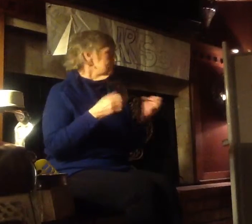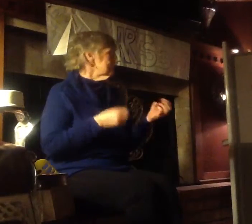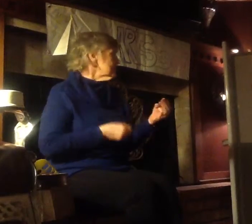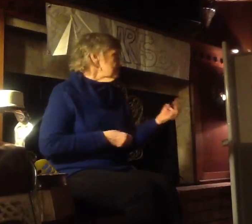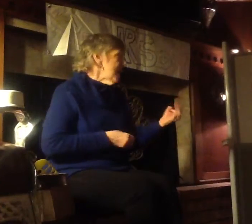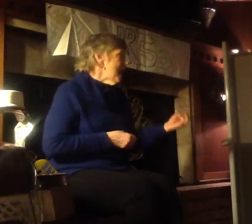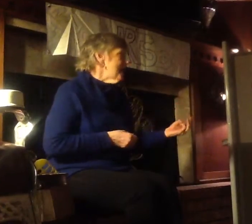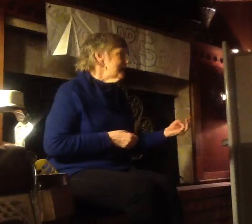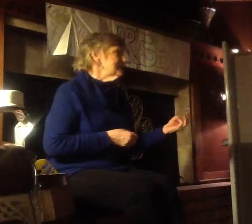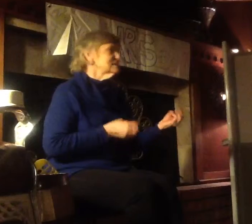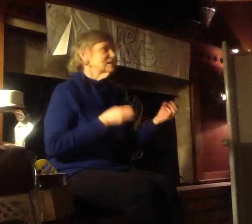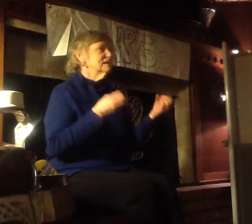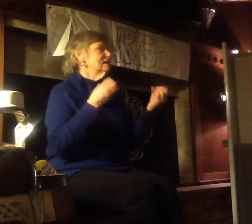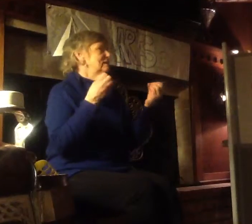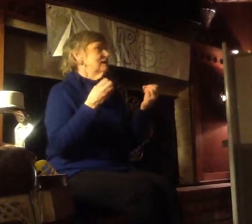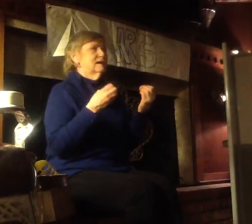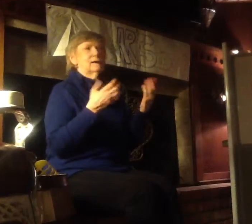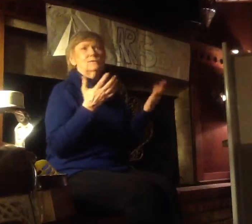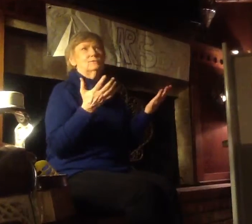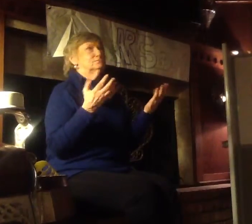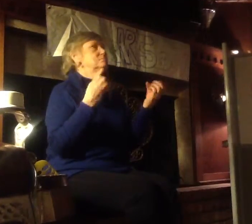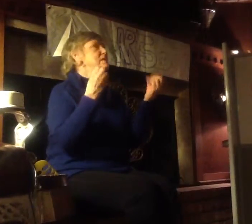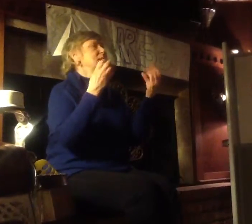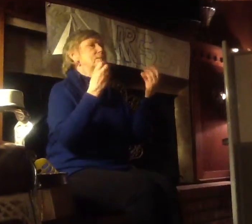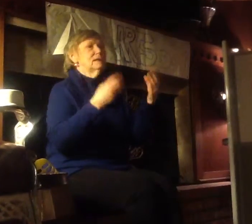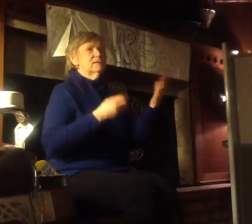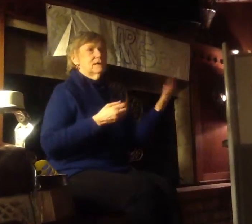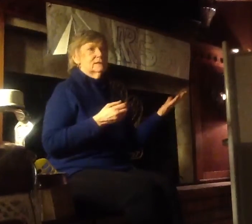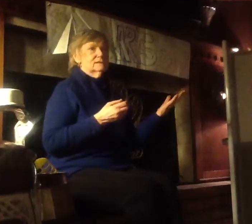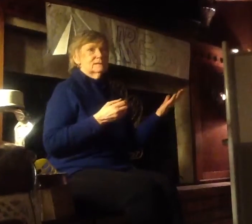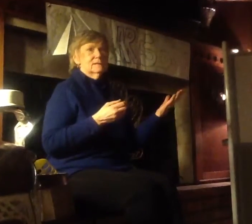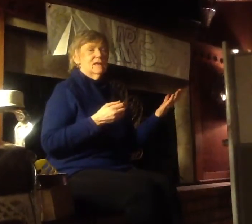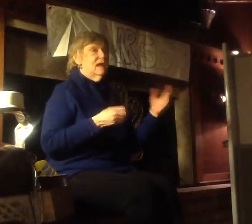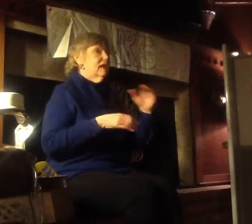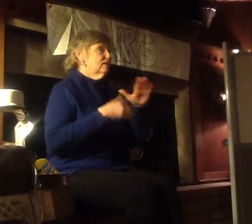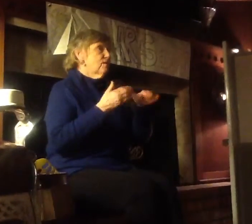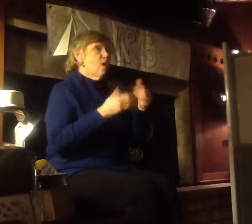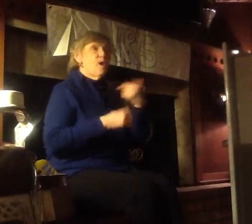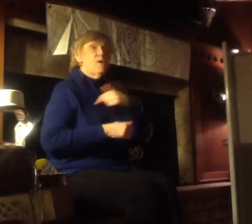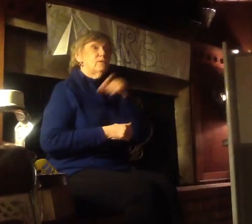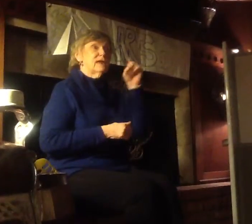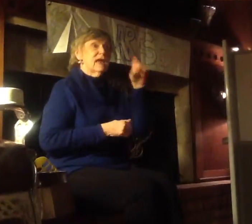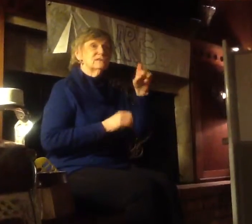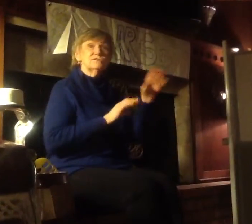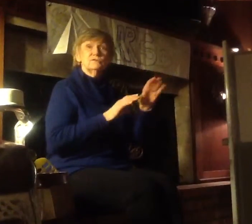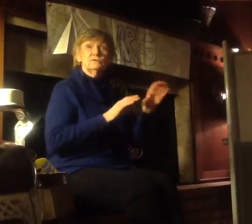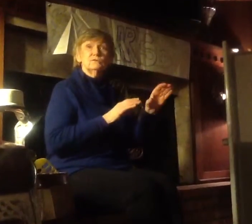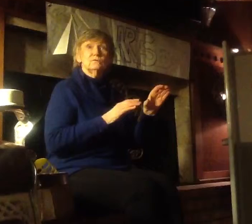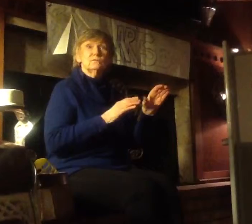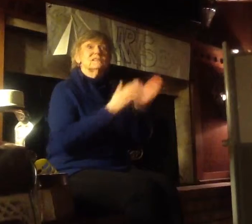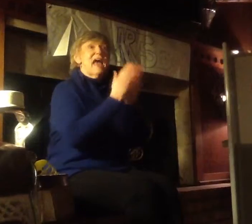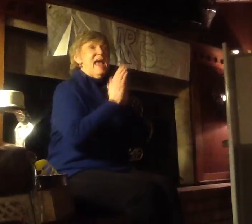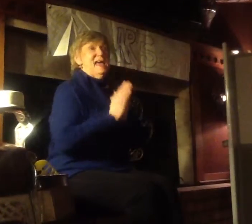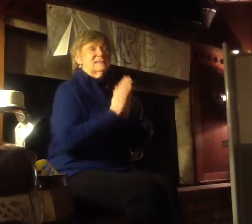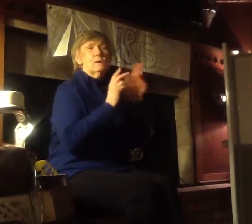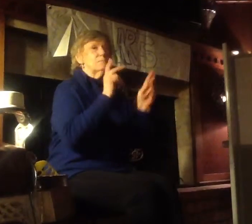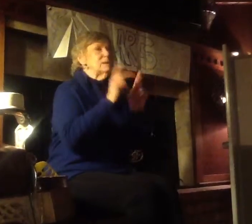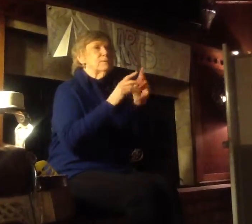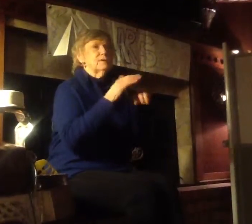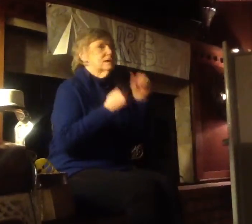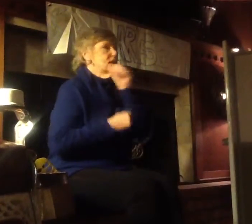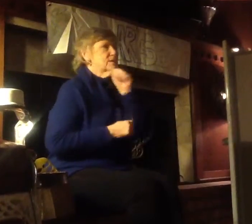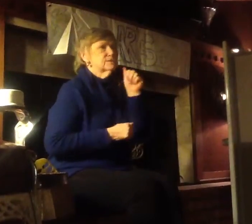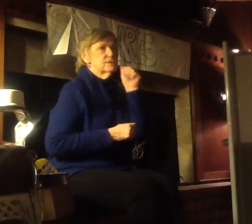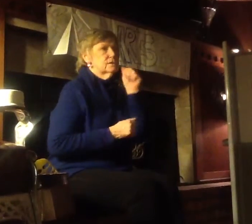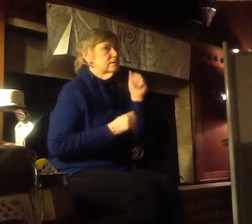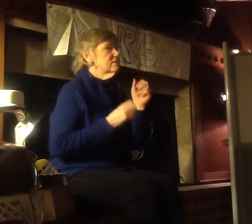art supplies, many things. All we had to do was to ask.